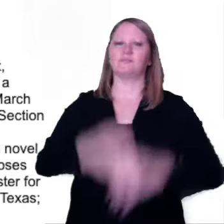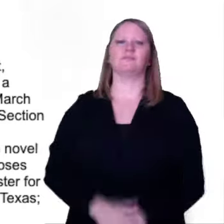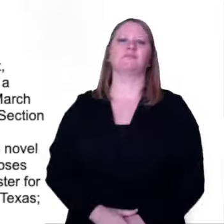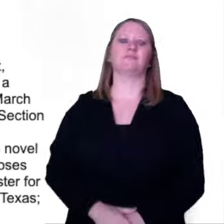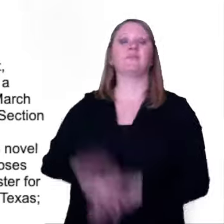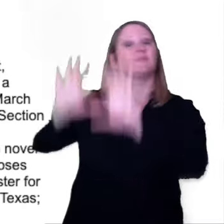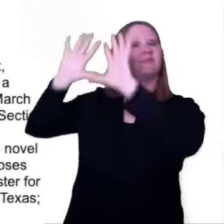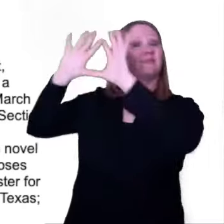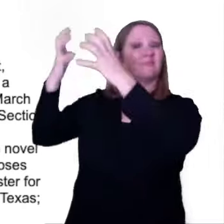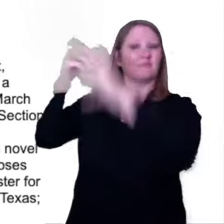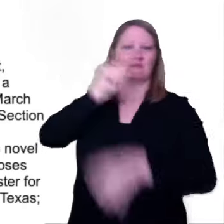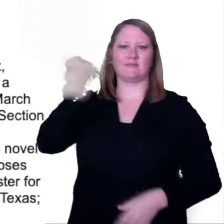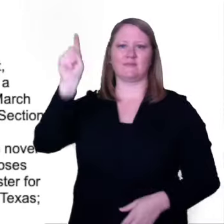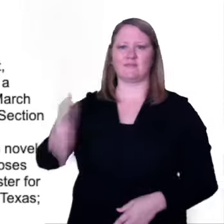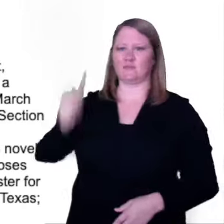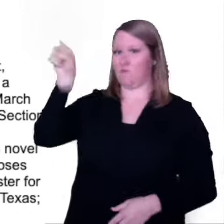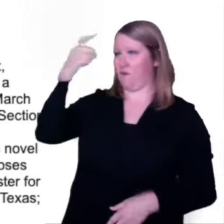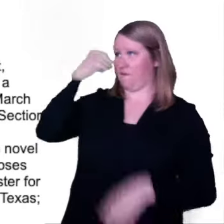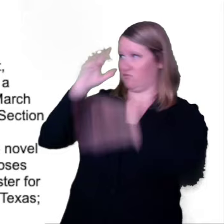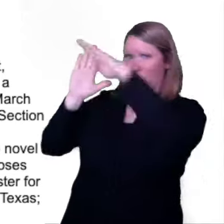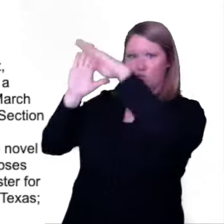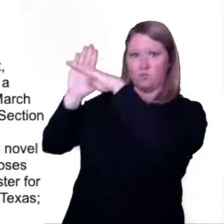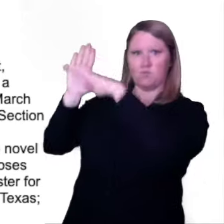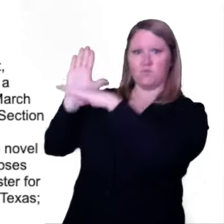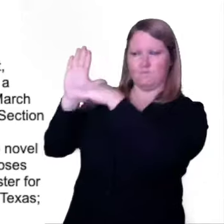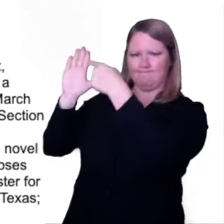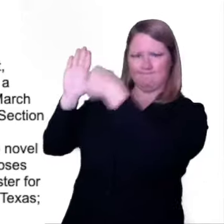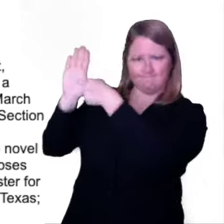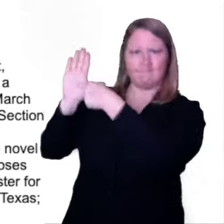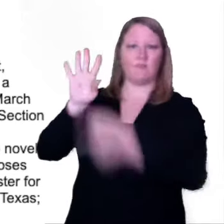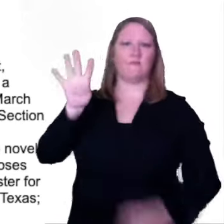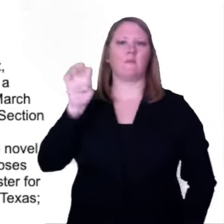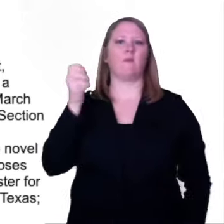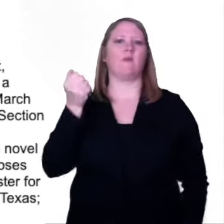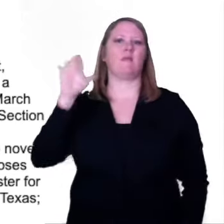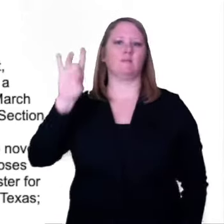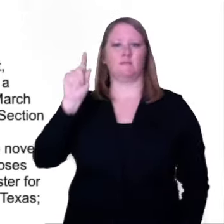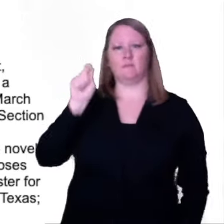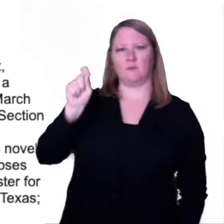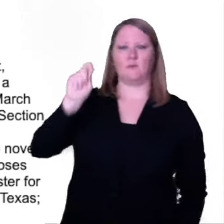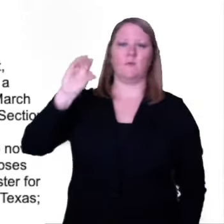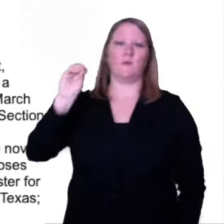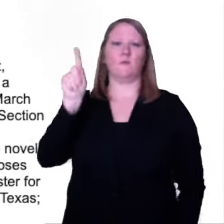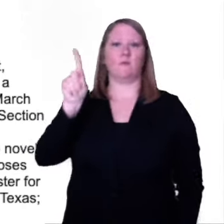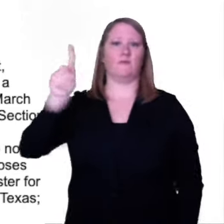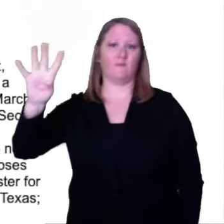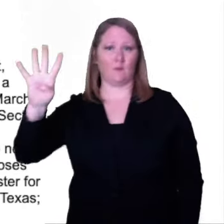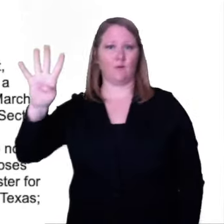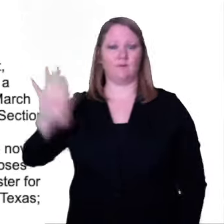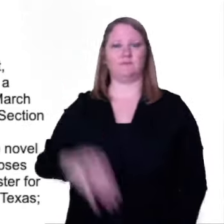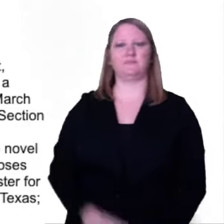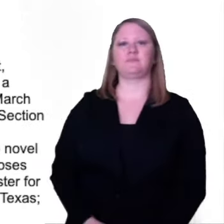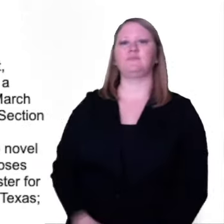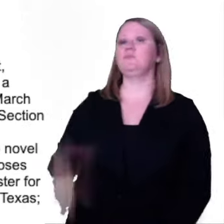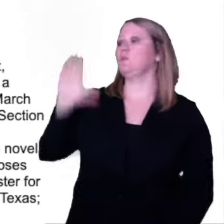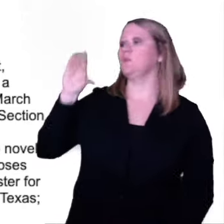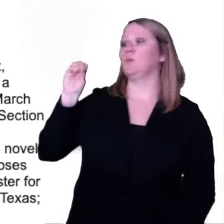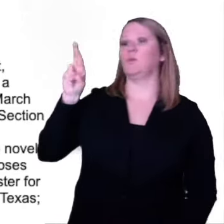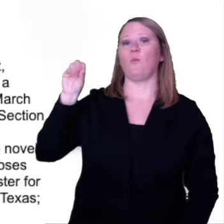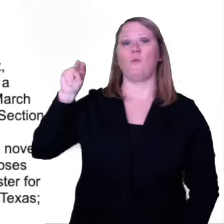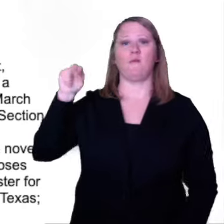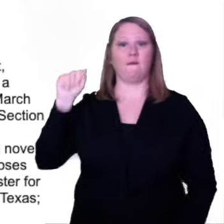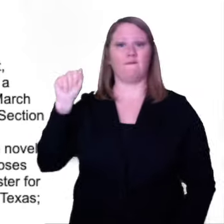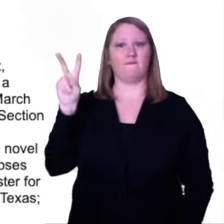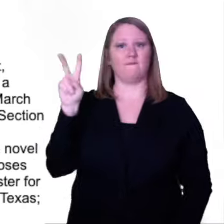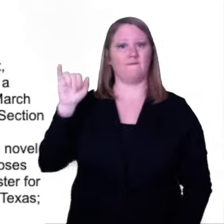418.014 of the Texas Government Code that the novel coronavirus, COVID-19, poses an